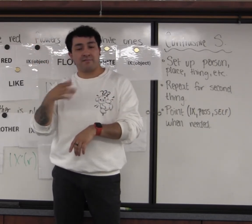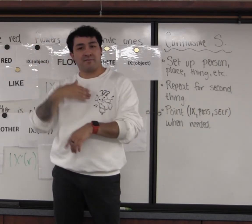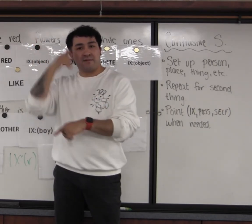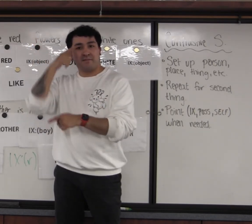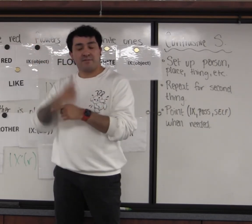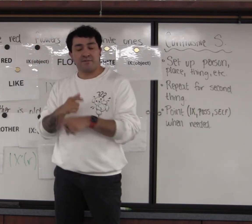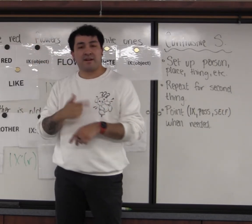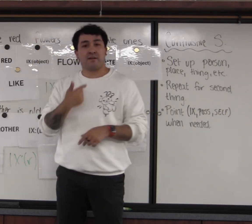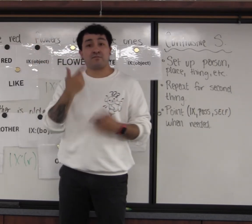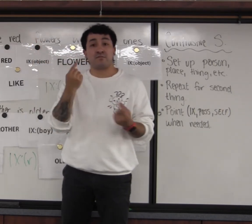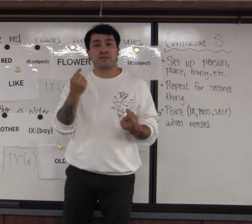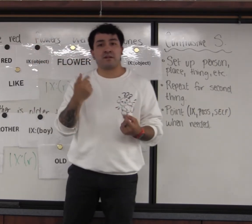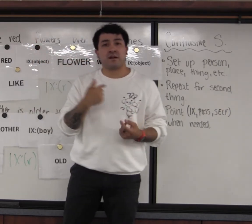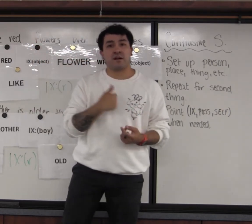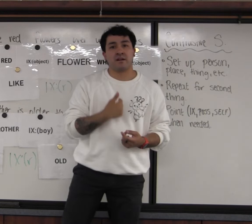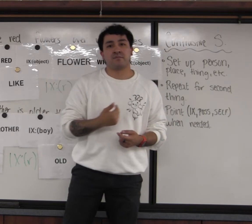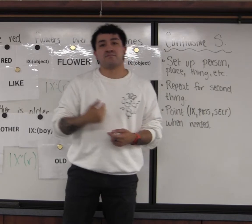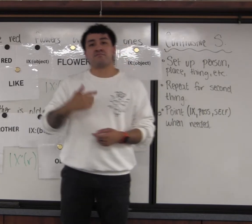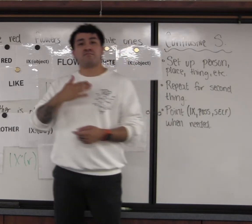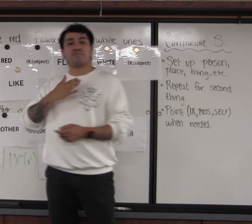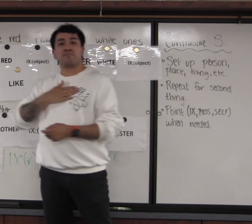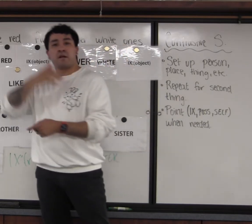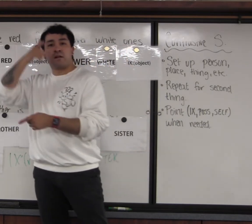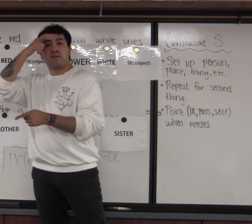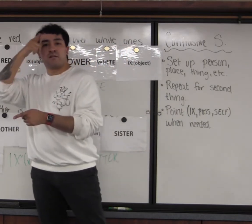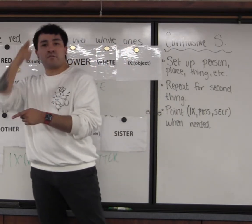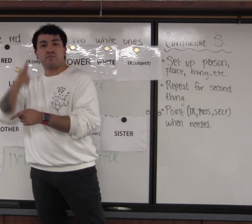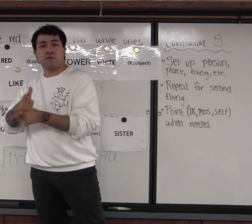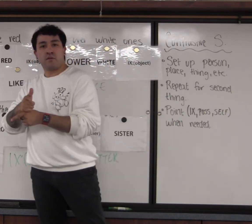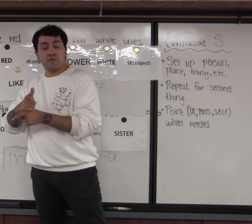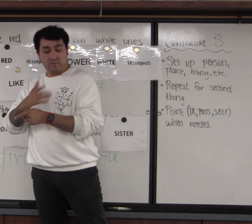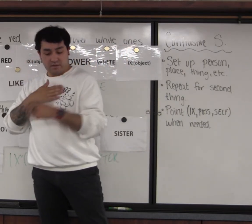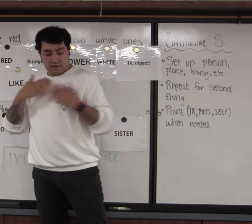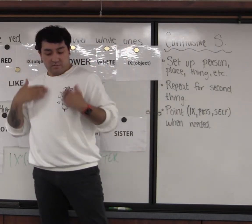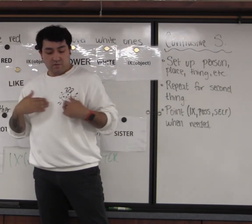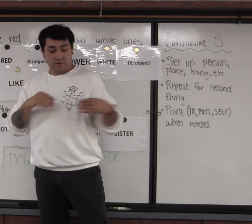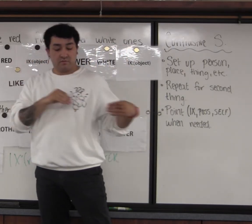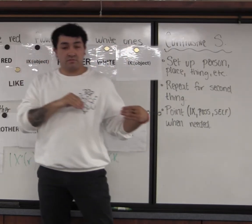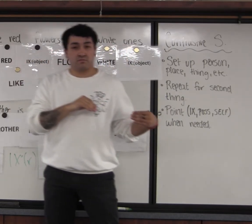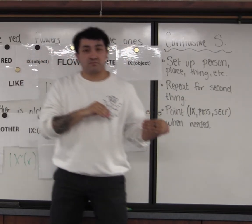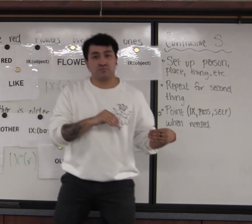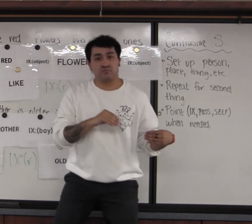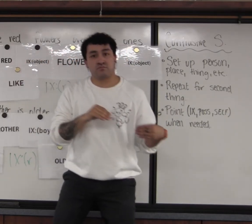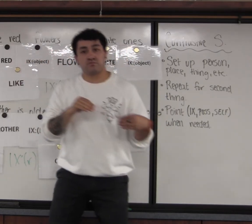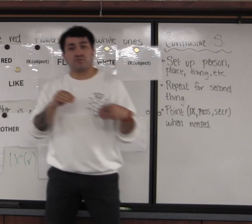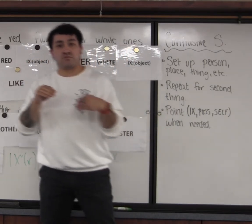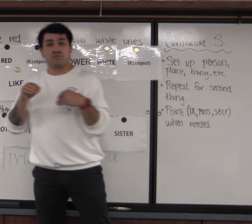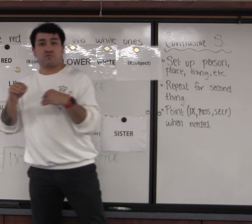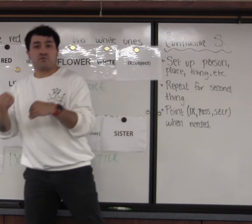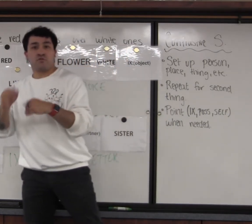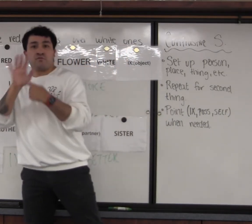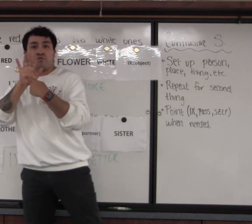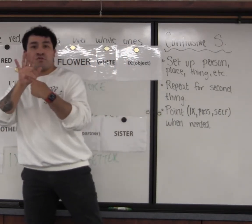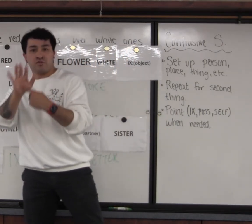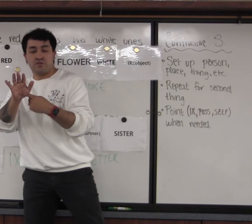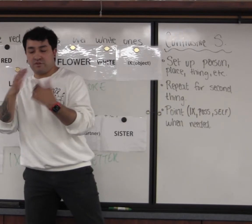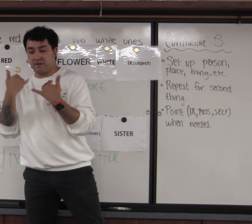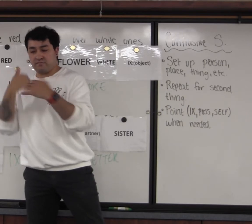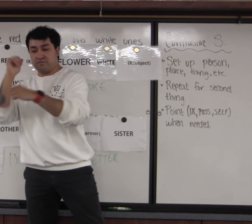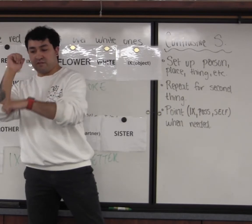And you notice I actually didn't point. I kind of just roll shifted, right? That's a little bit more advanced. I wouldn't suggest